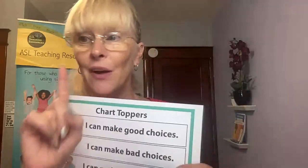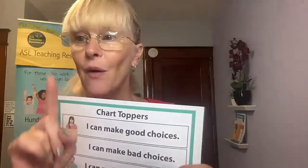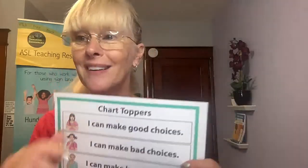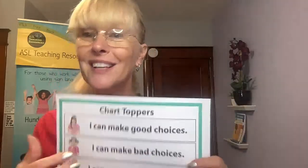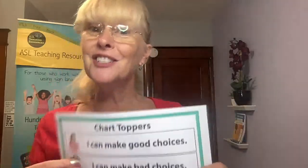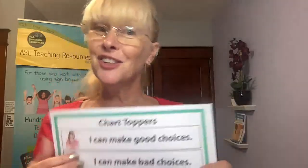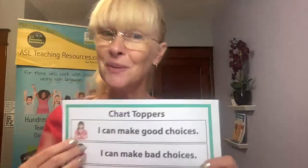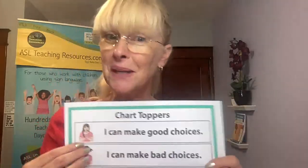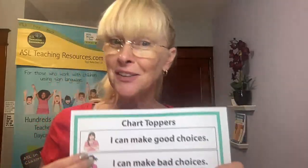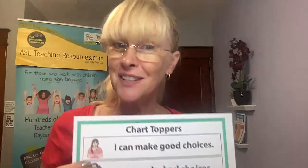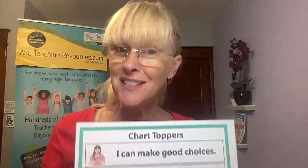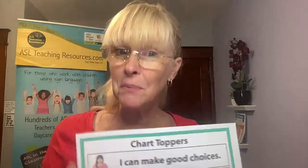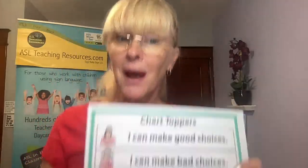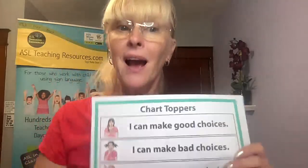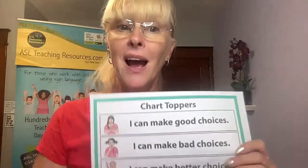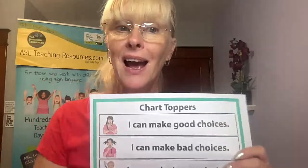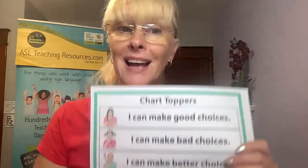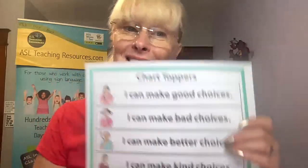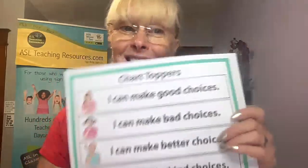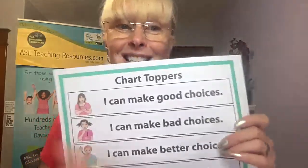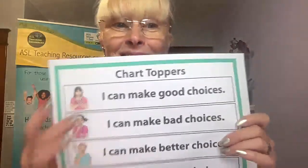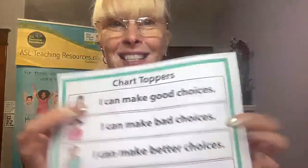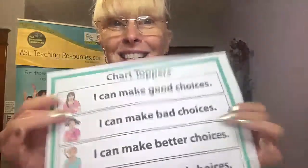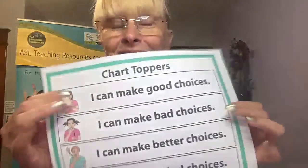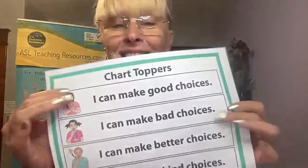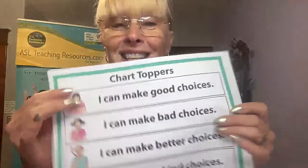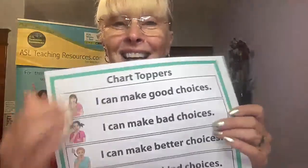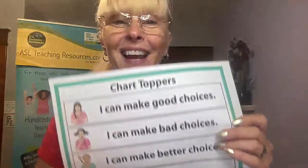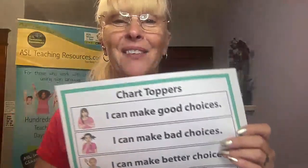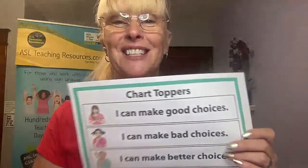on, because you're going to be learning some sentences in sign language.